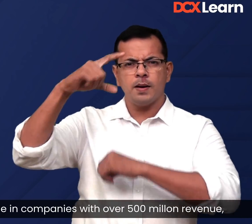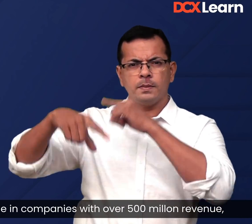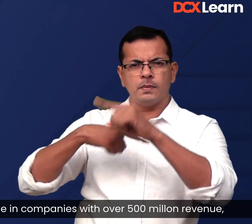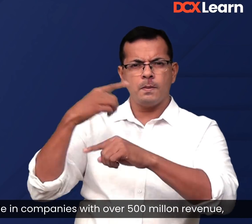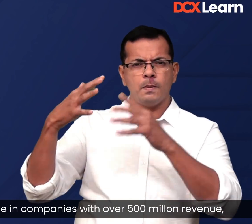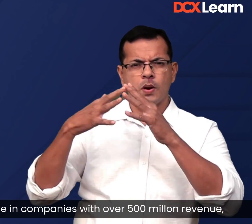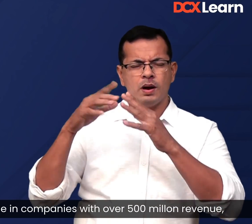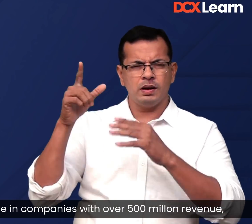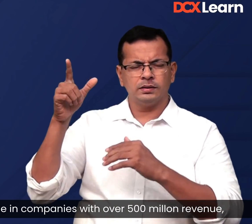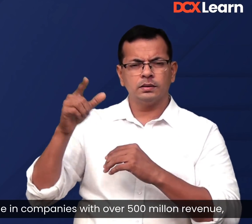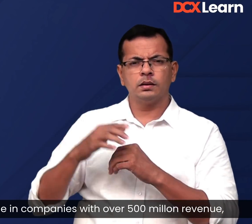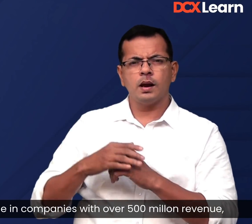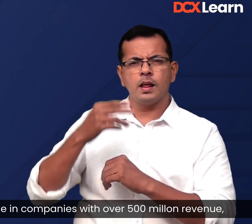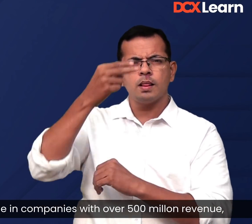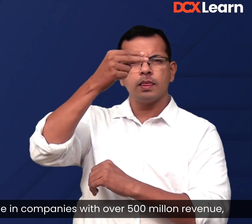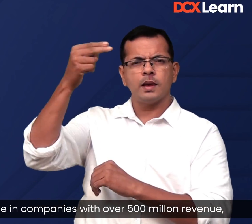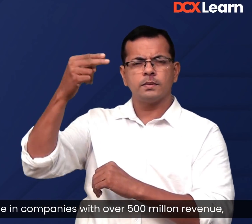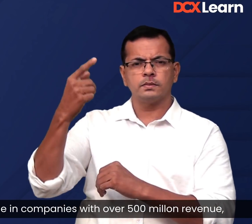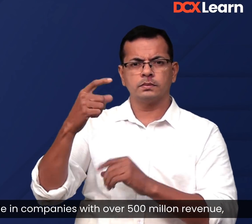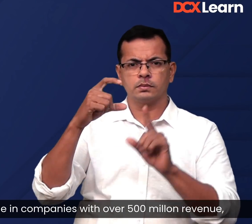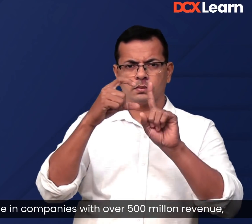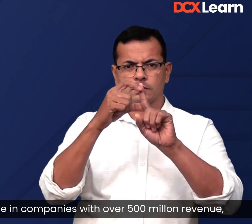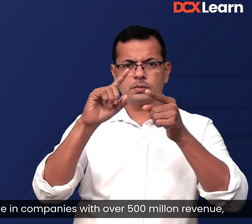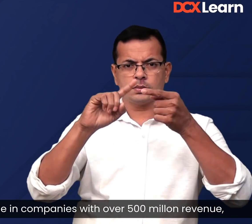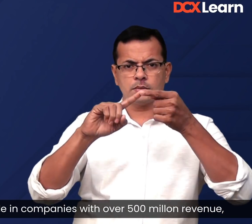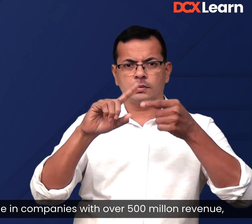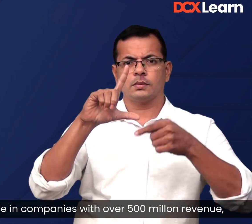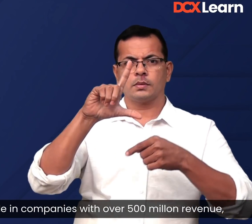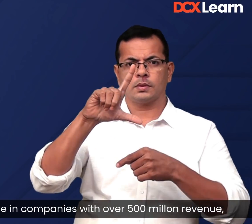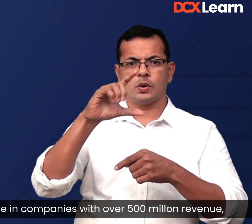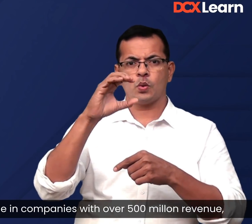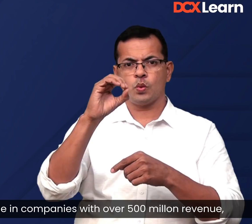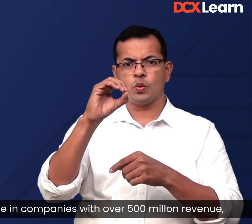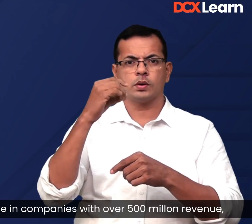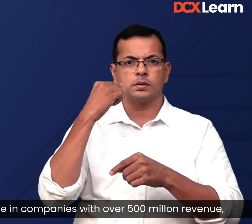the technology deloitte did a survey of people in companies with over 500 million revenue